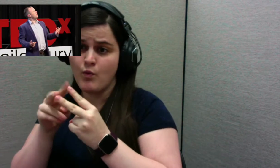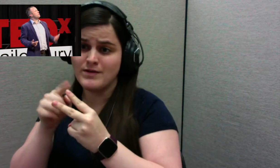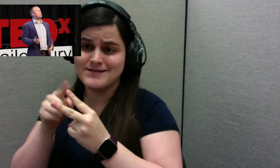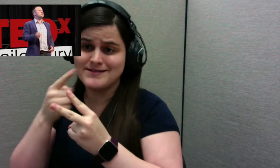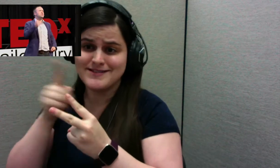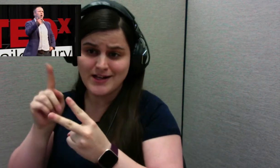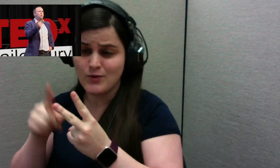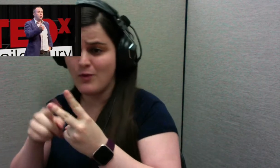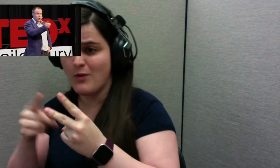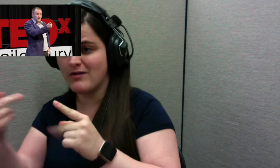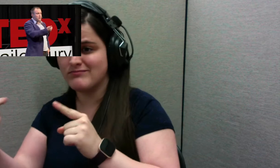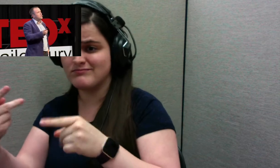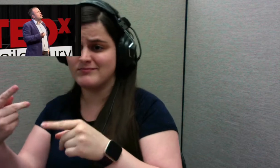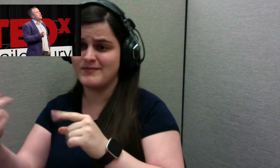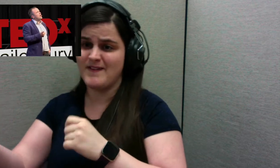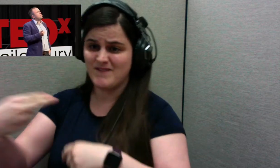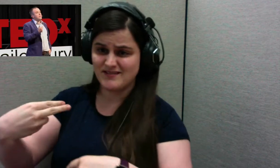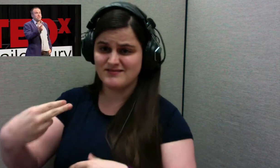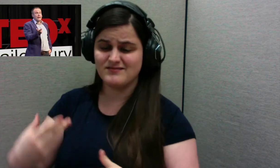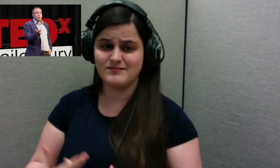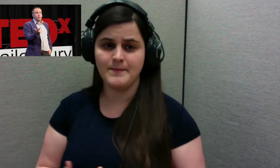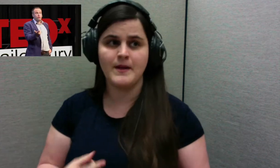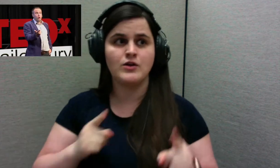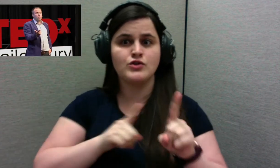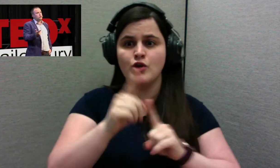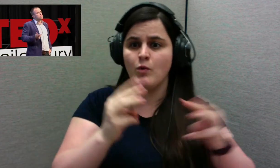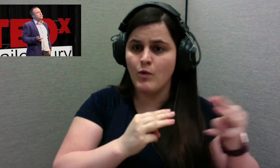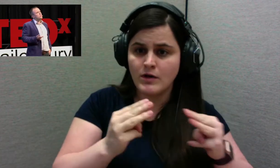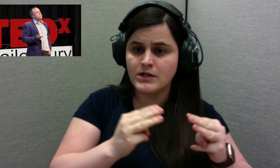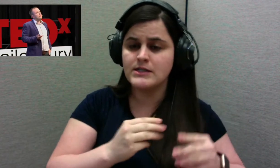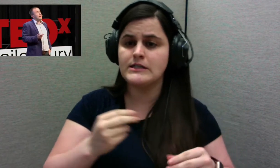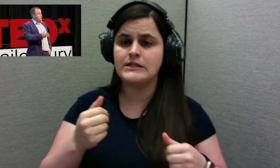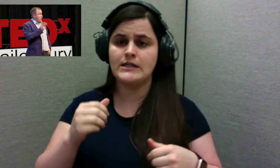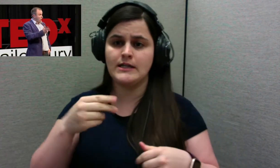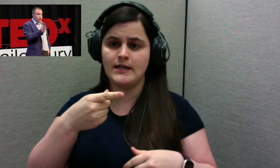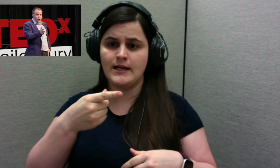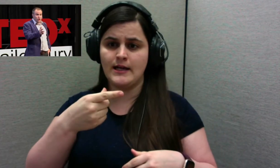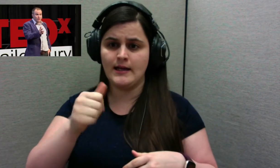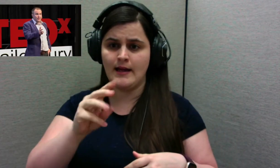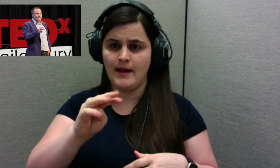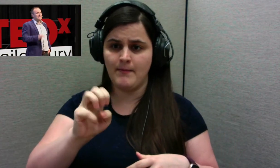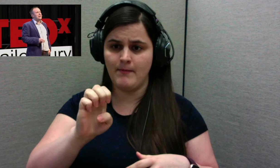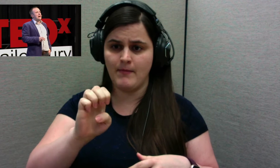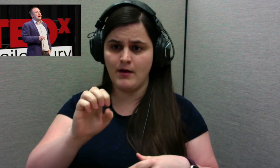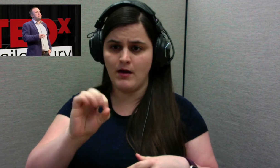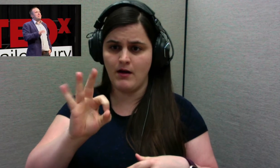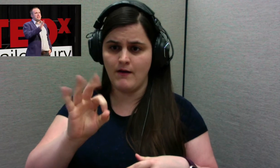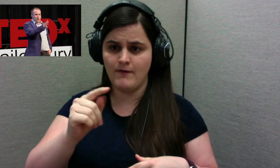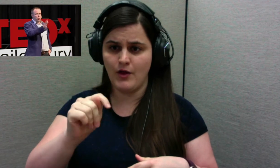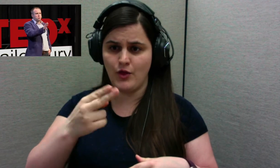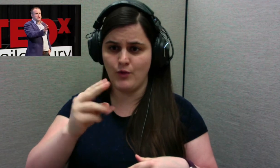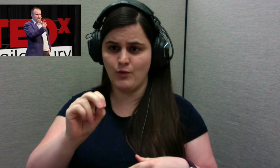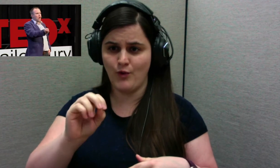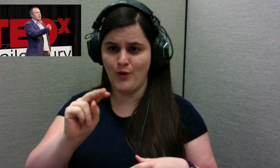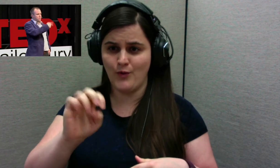Just think for a moment, there's Star Wars, and then there's Game of Thrones, and The Archers, and then there's